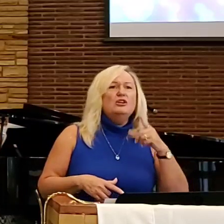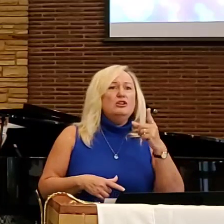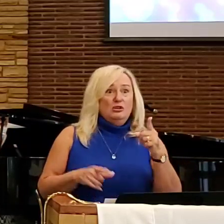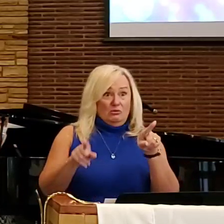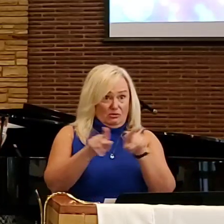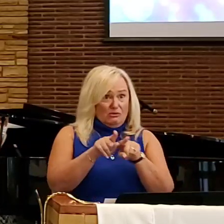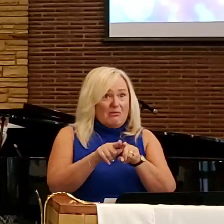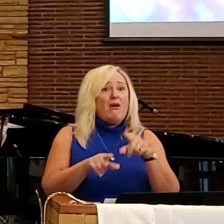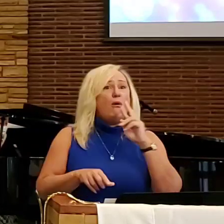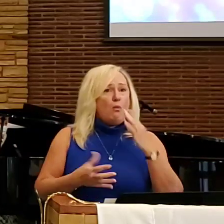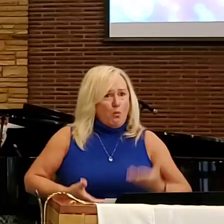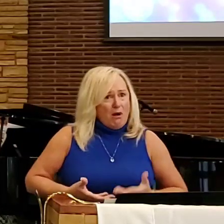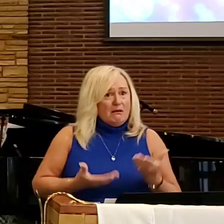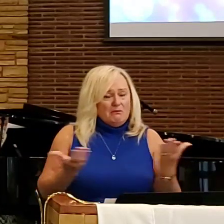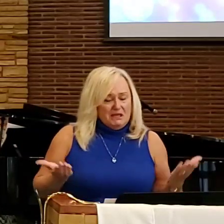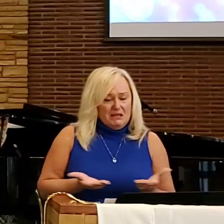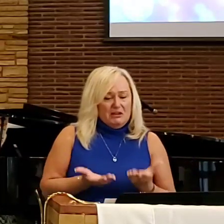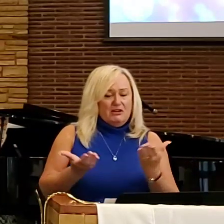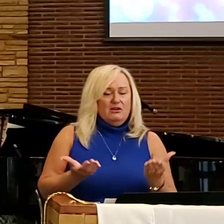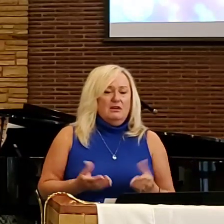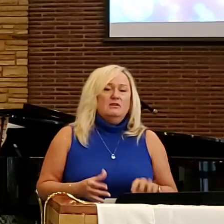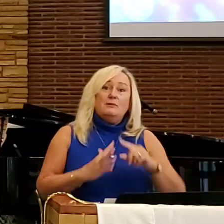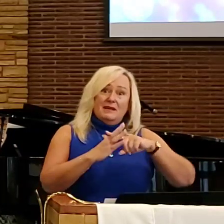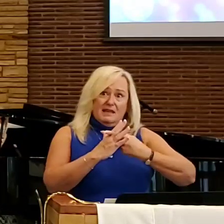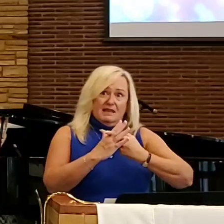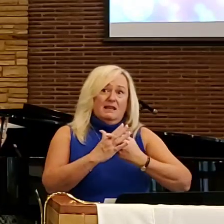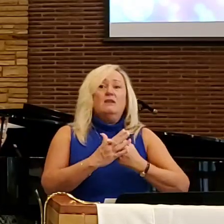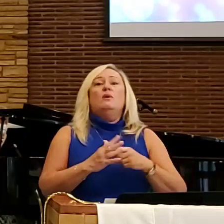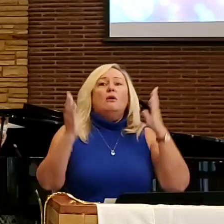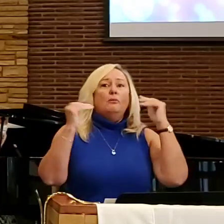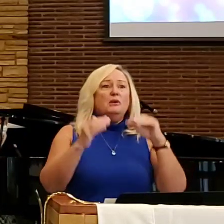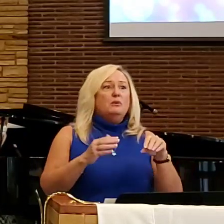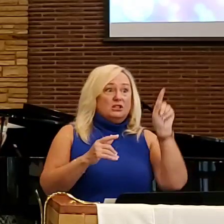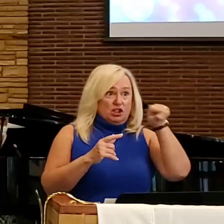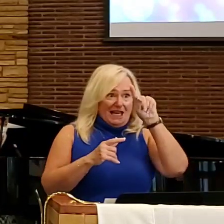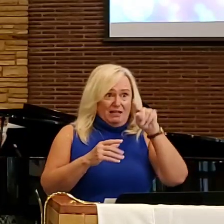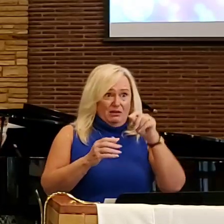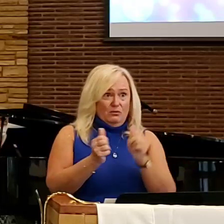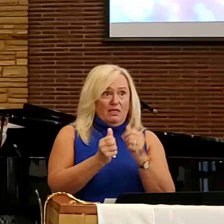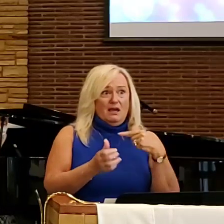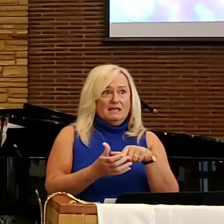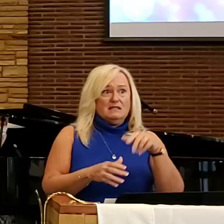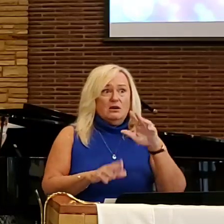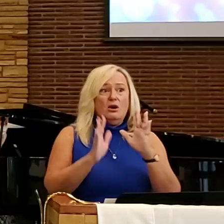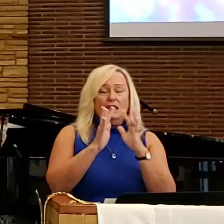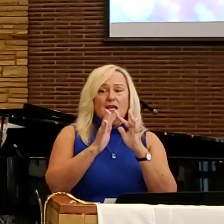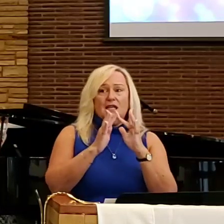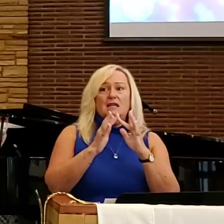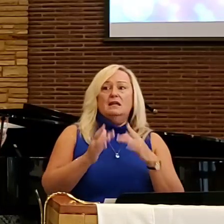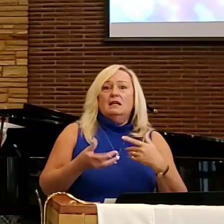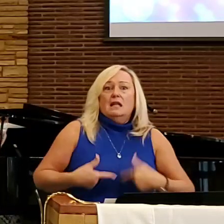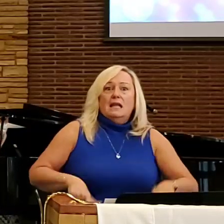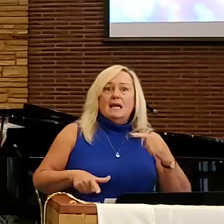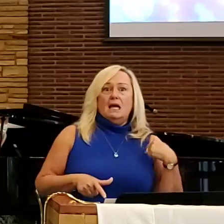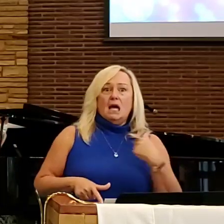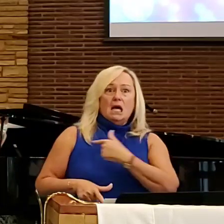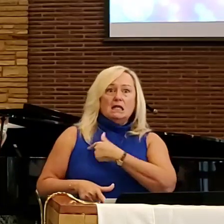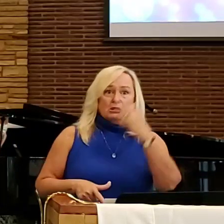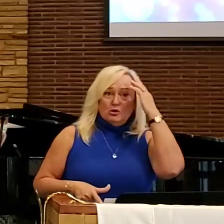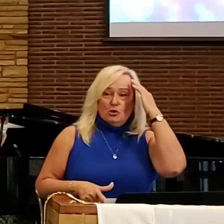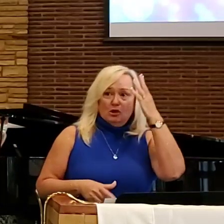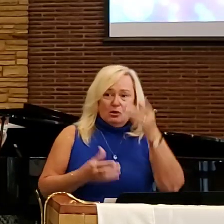too are welcome here. As we begin, we hope you will check in with us if you're online. Let us know you are